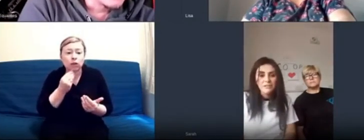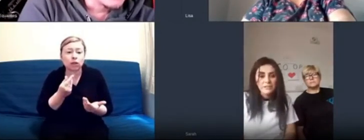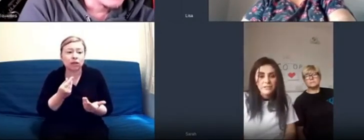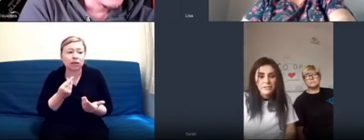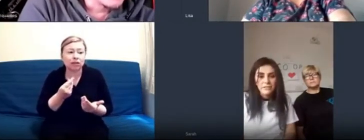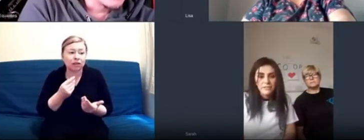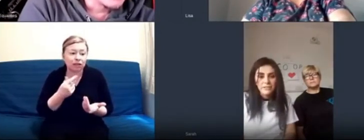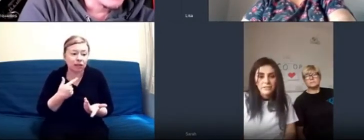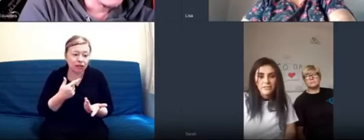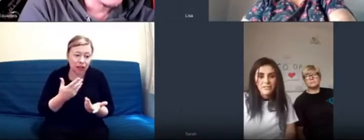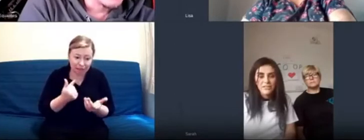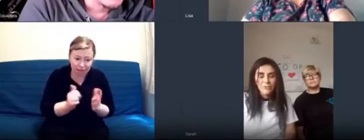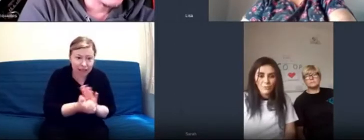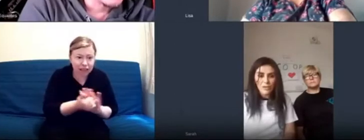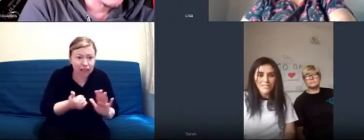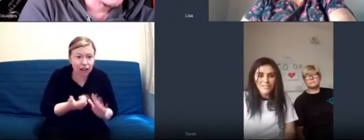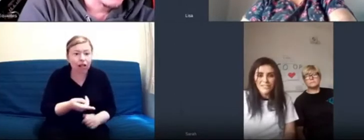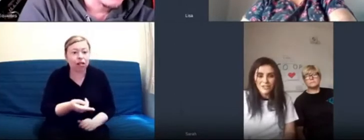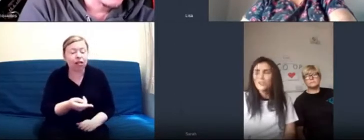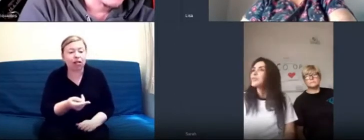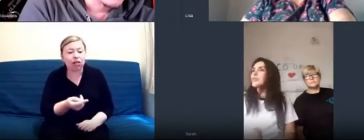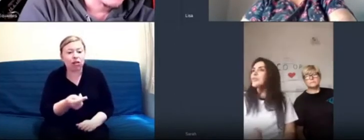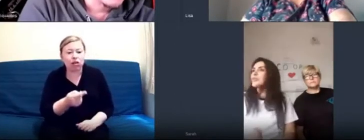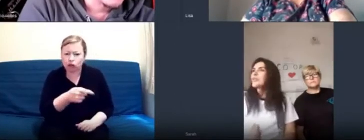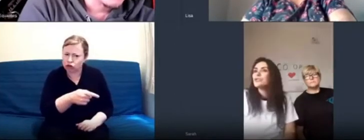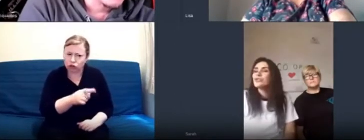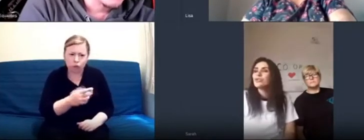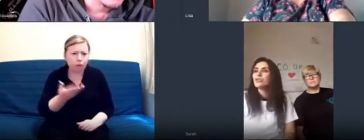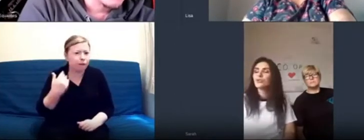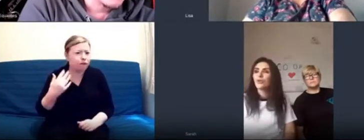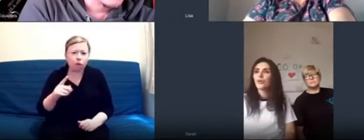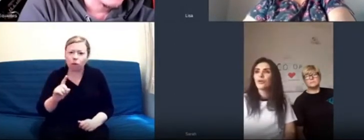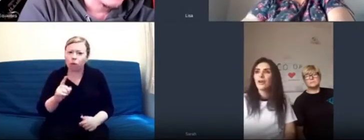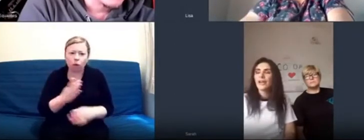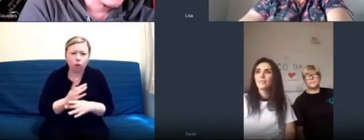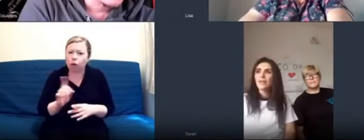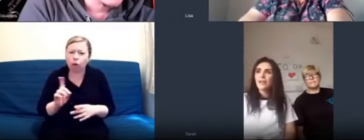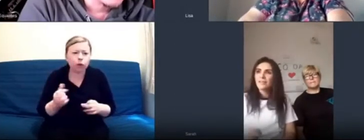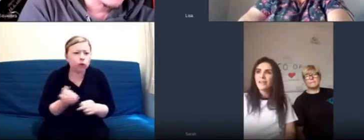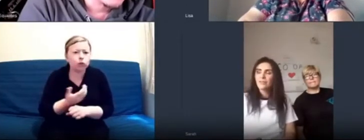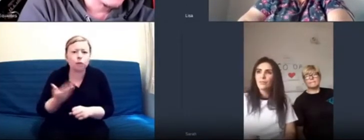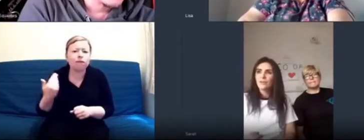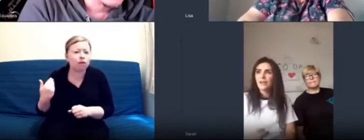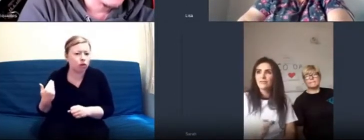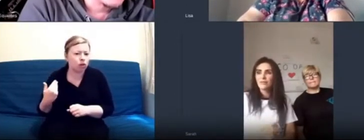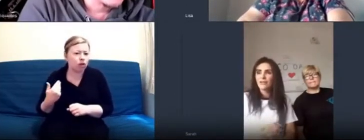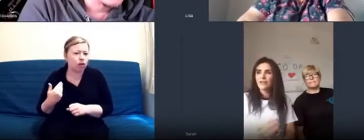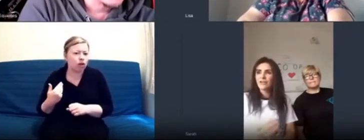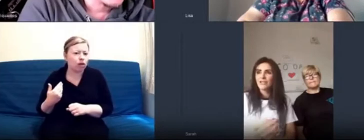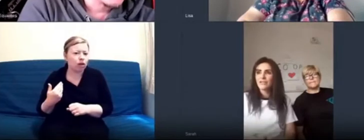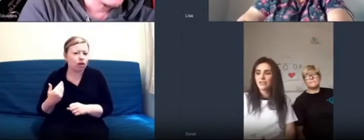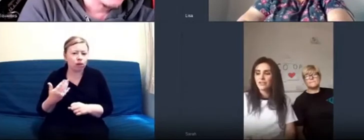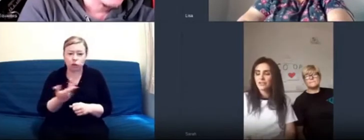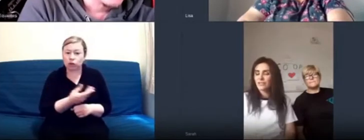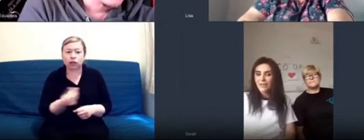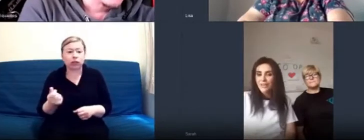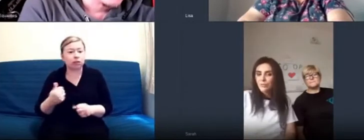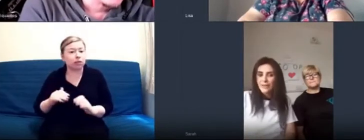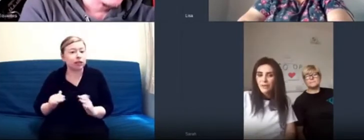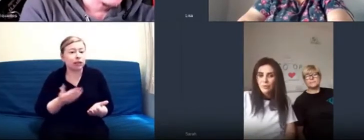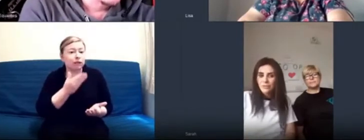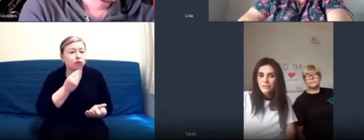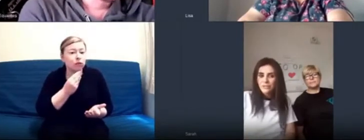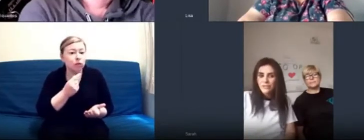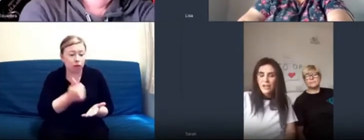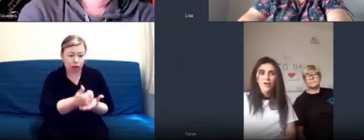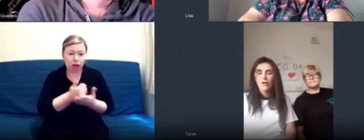have skills. You know, what is it that you do or you used to do? Or and then we'll have some of our service users that might help